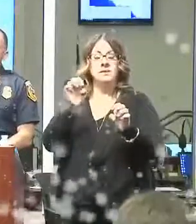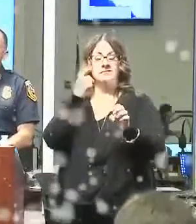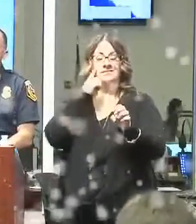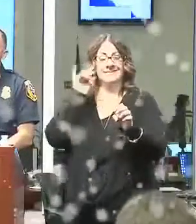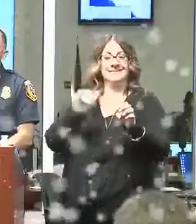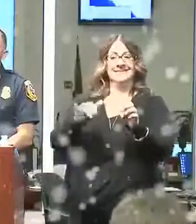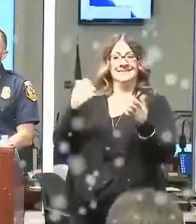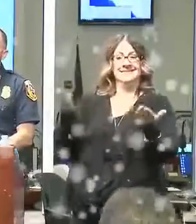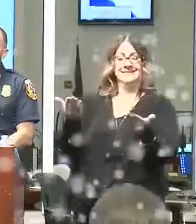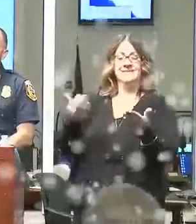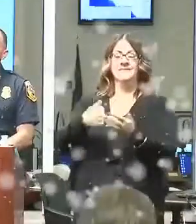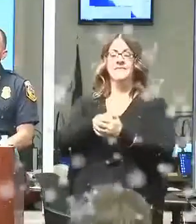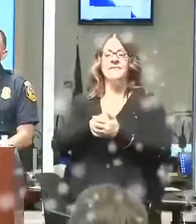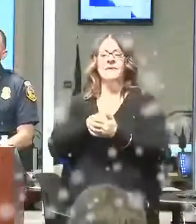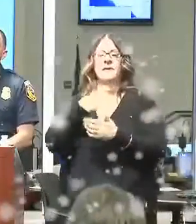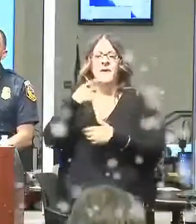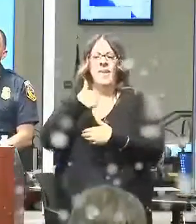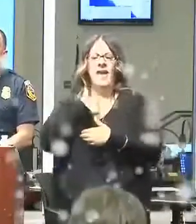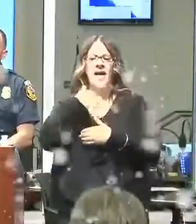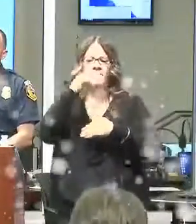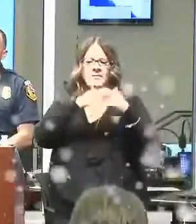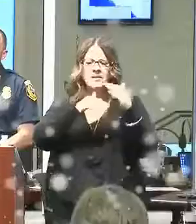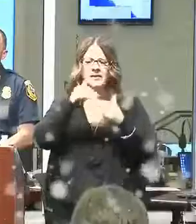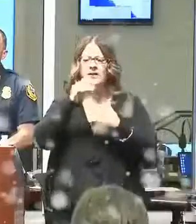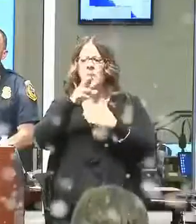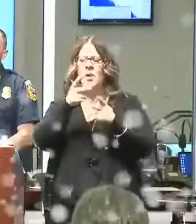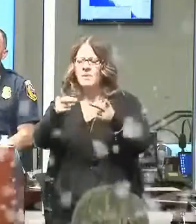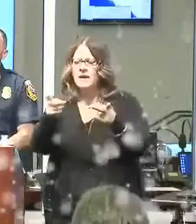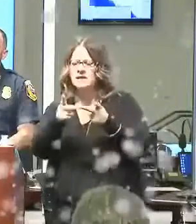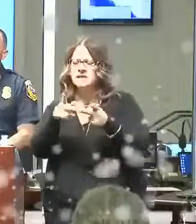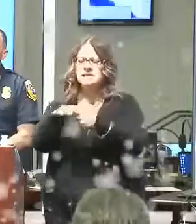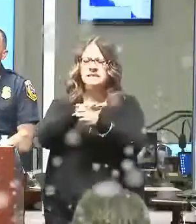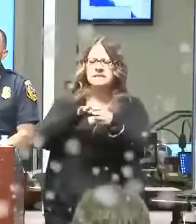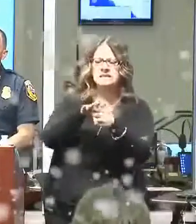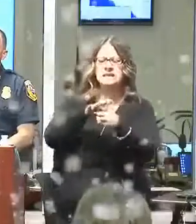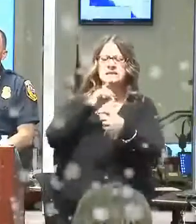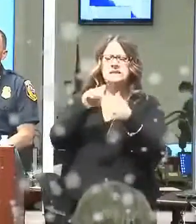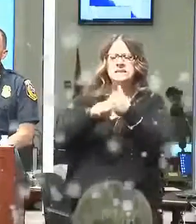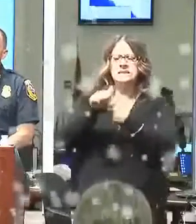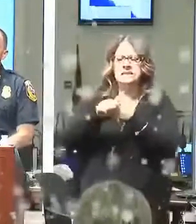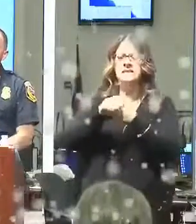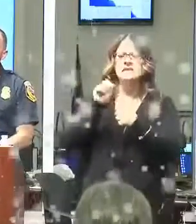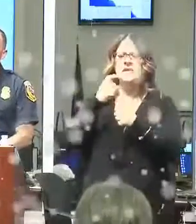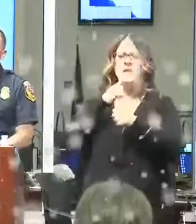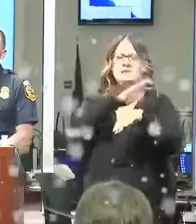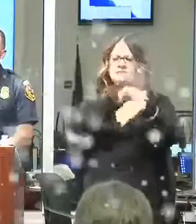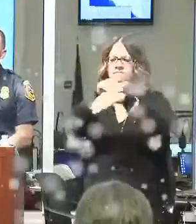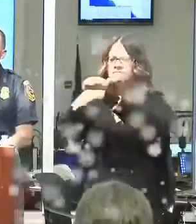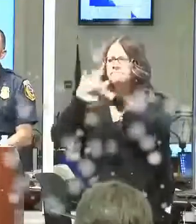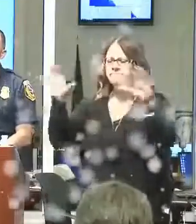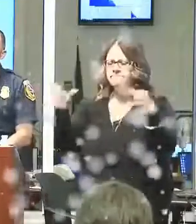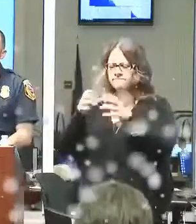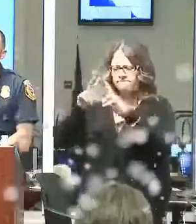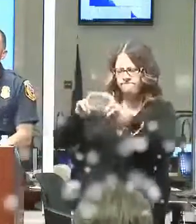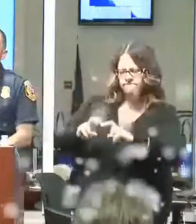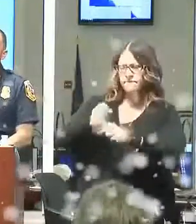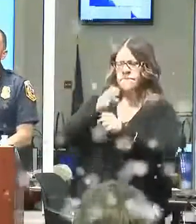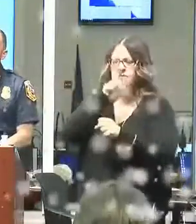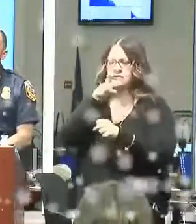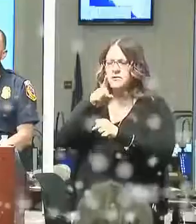where essentially you have facilities that are compromised, it takes a bit of time to go through the assessment of it and bring them online. As we work through the